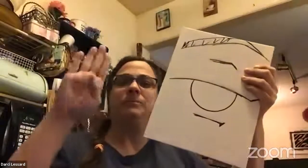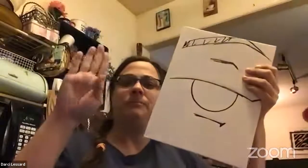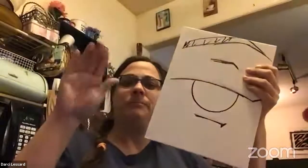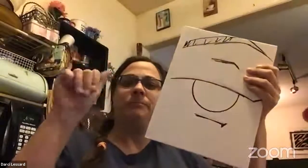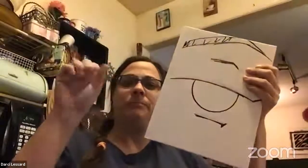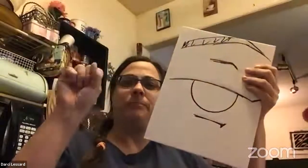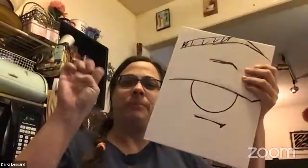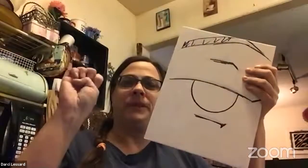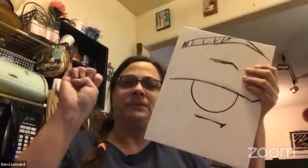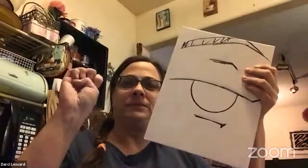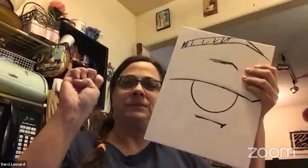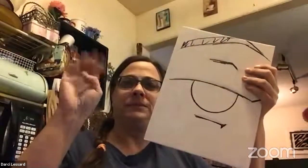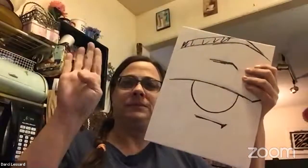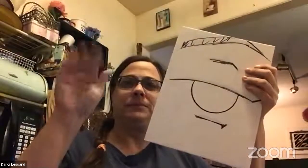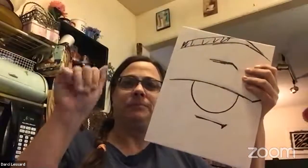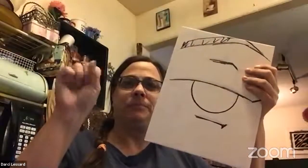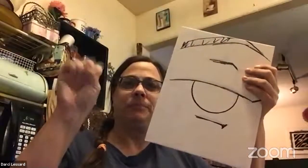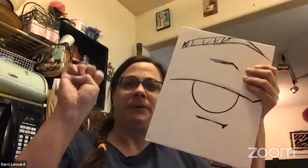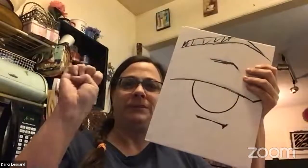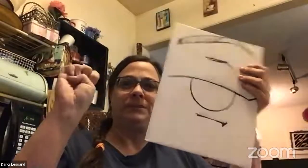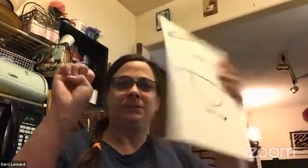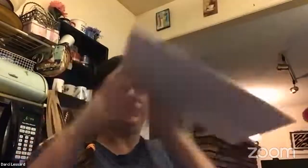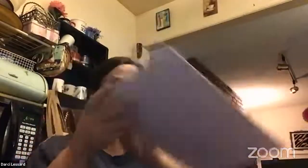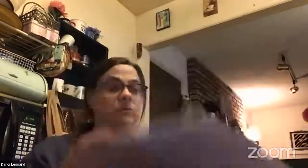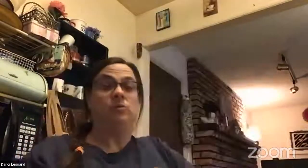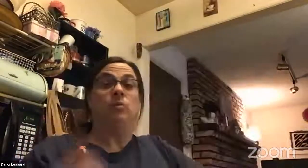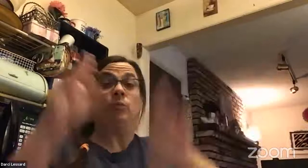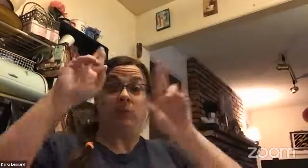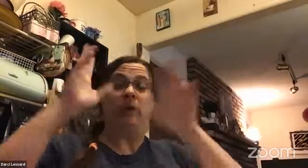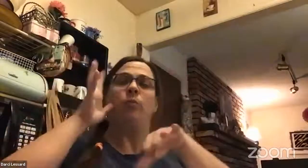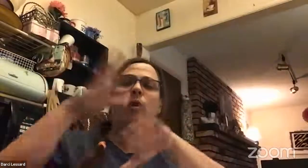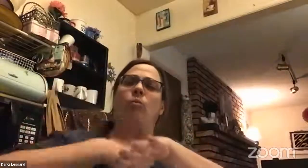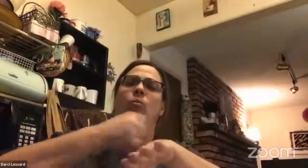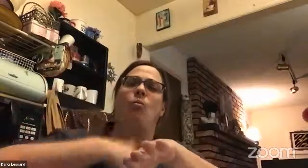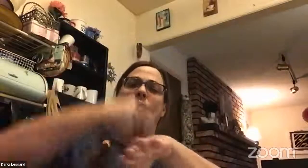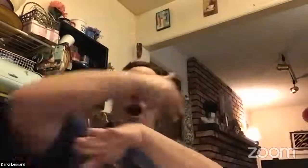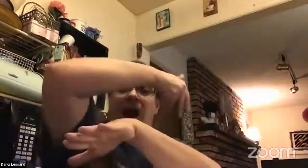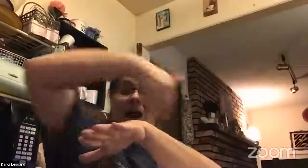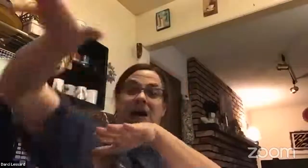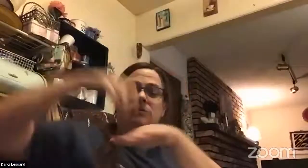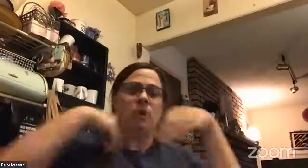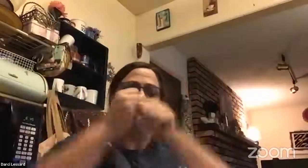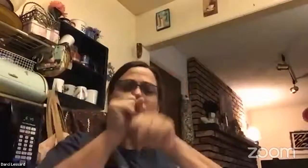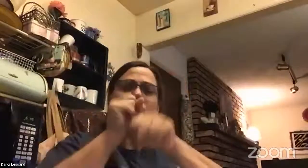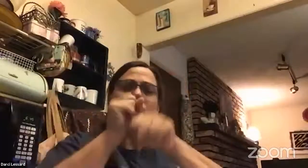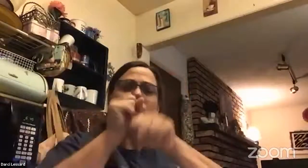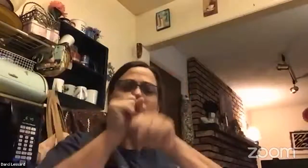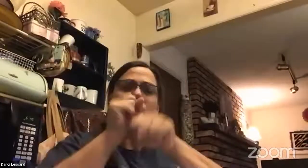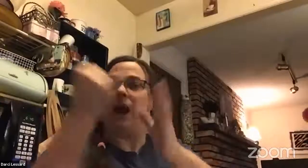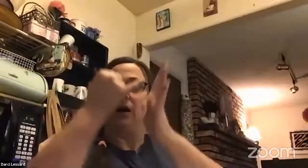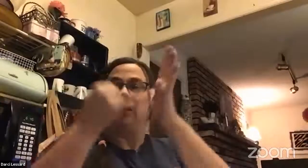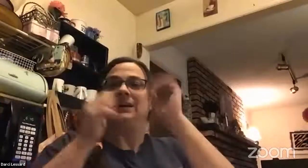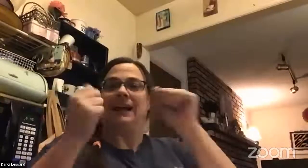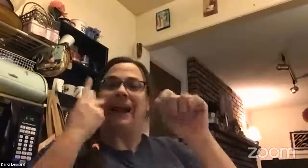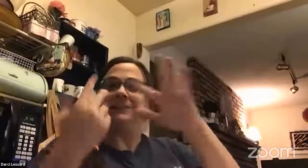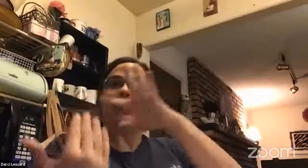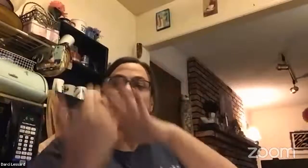I'm helping. So this is just a base for me, the foundation. And what I want to do is I want